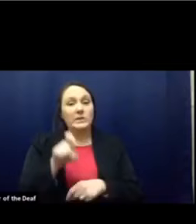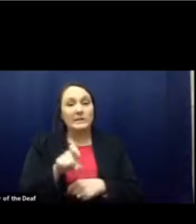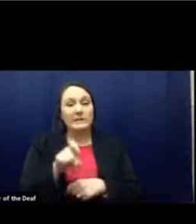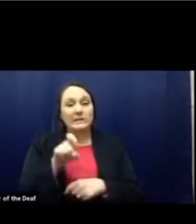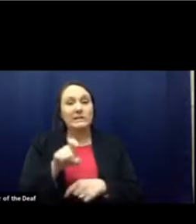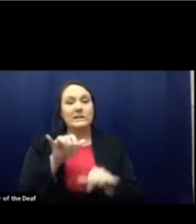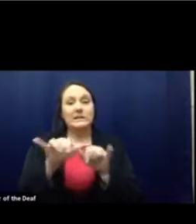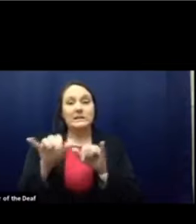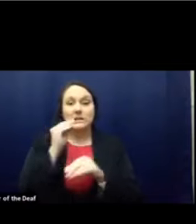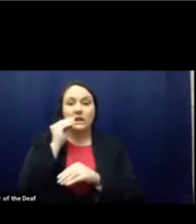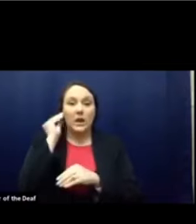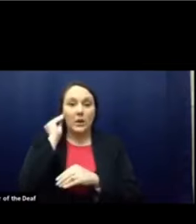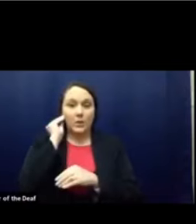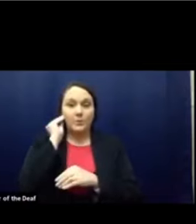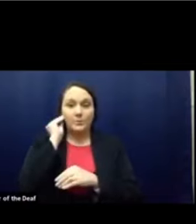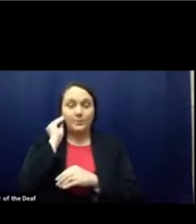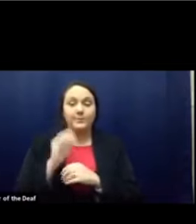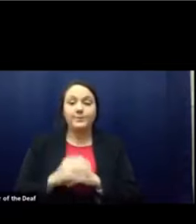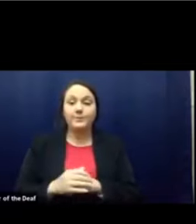stay home.